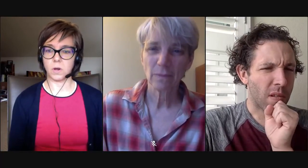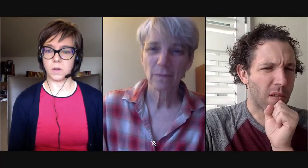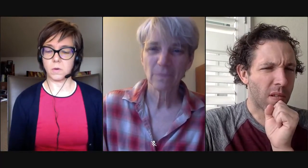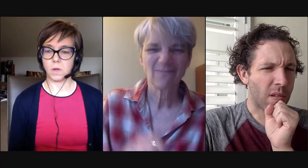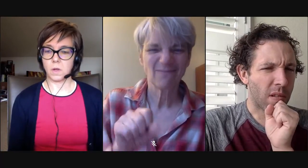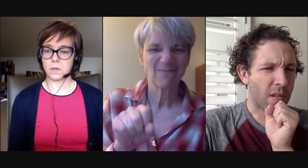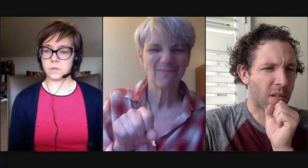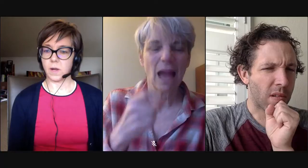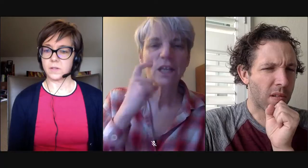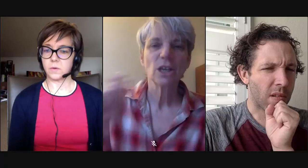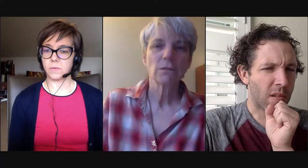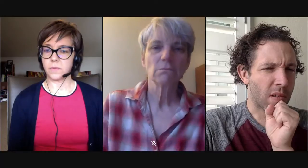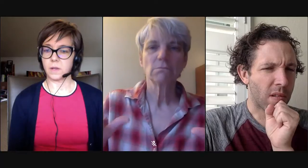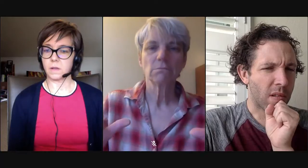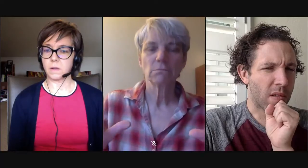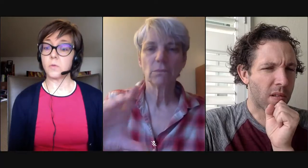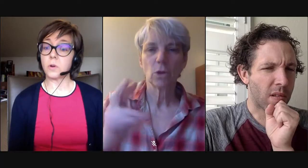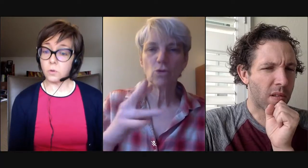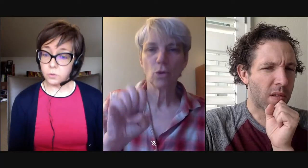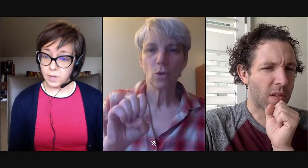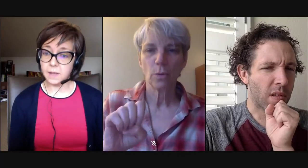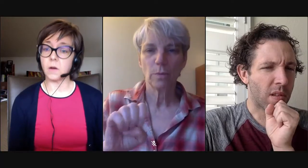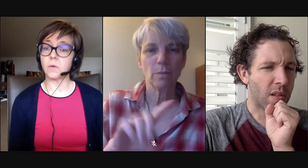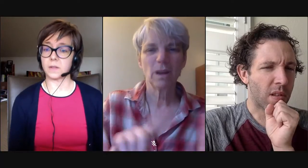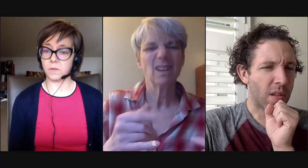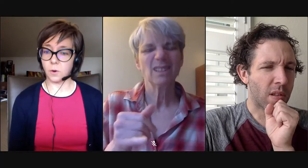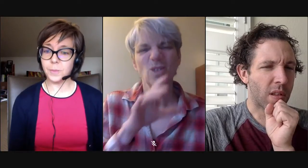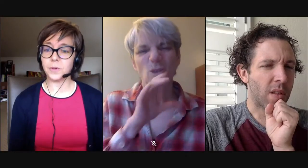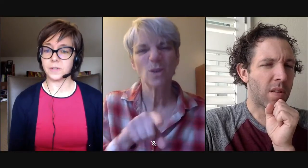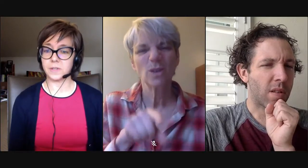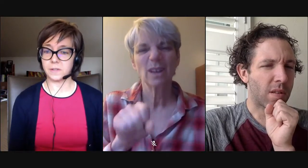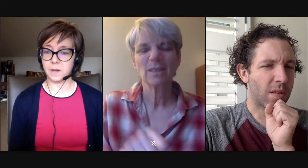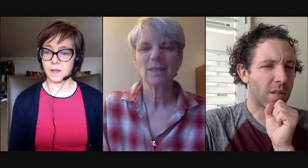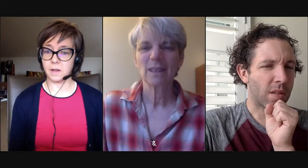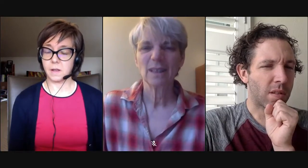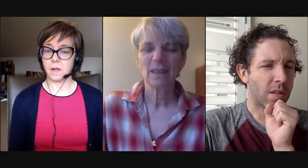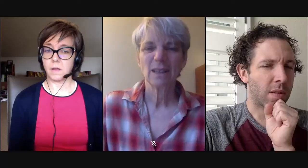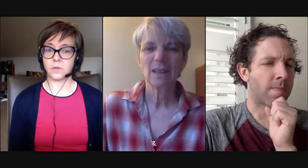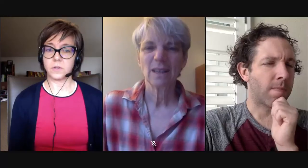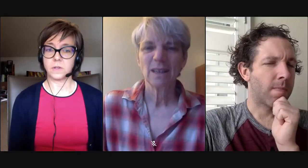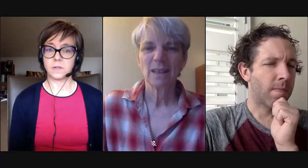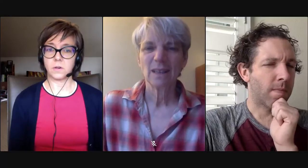audio. So I don't think, oh, Nicole, you can. Okay, so the only person is Lynette. Unfortunately, it's our